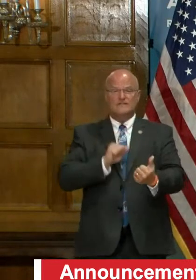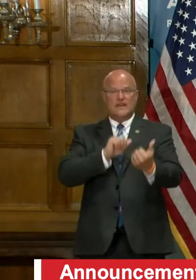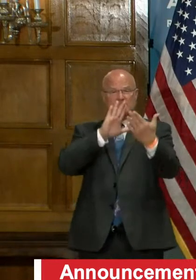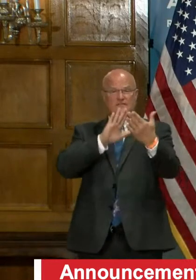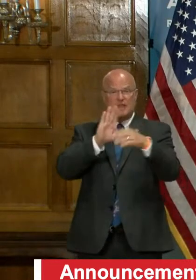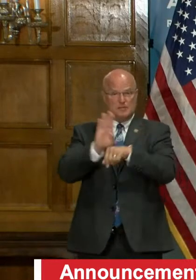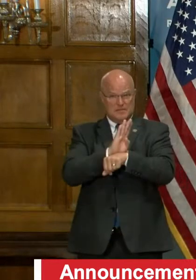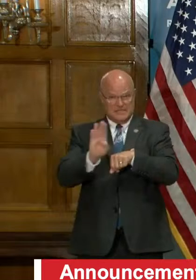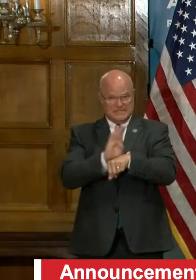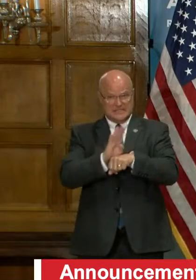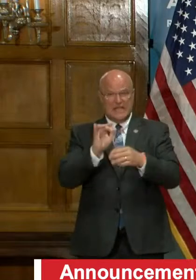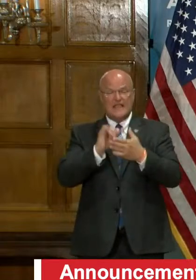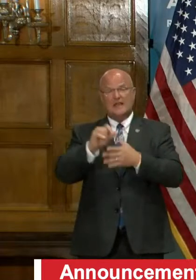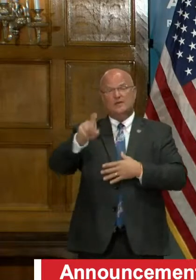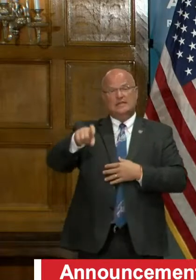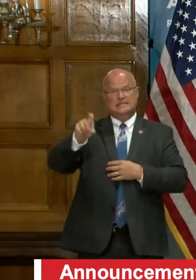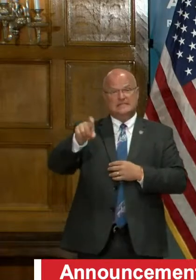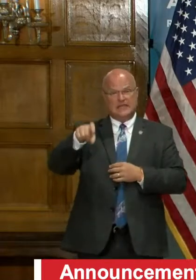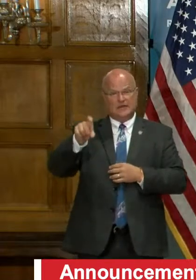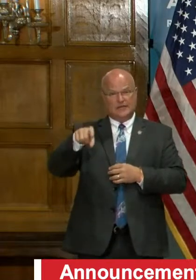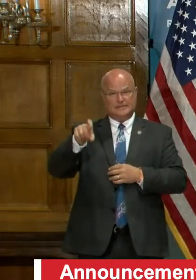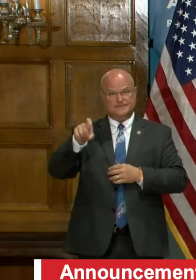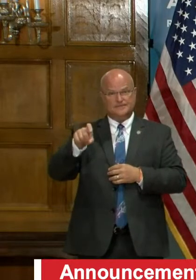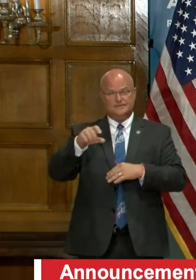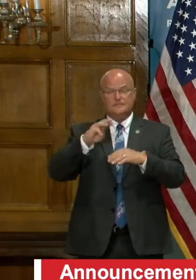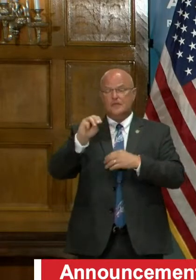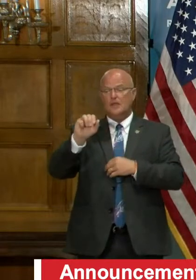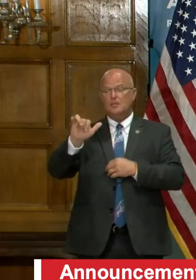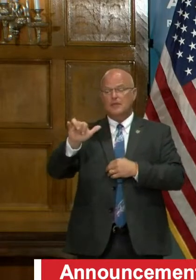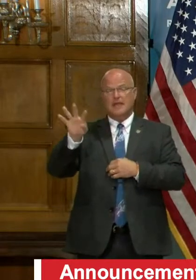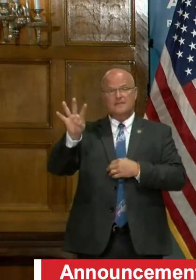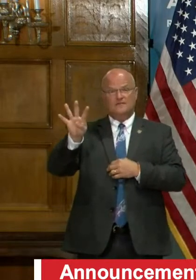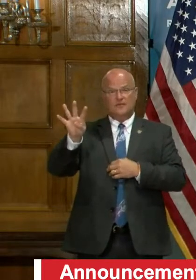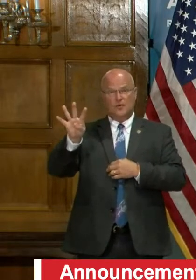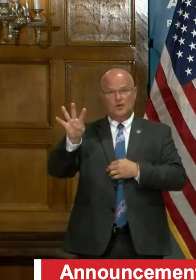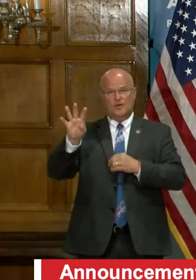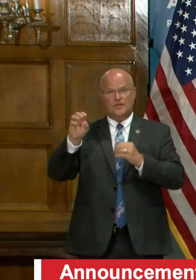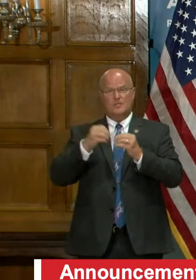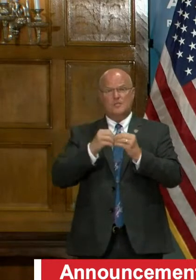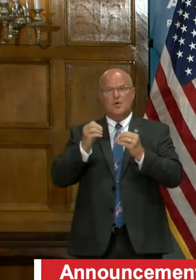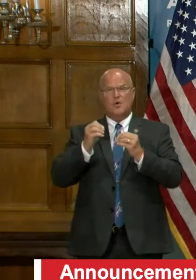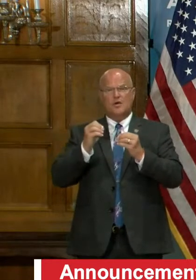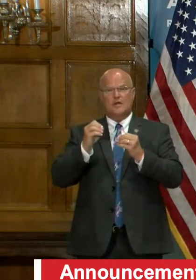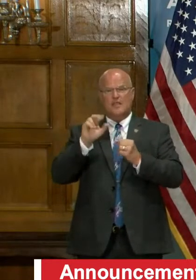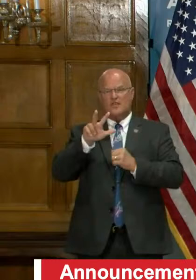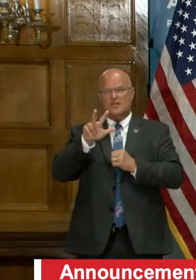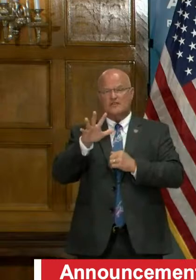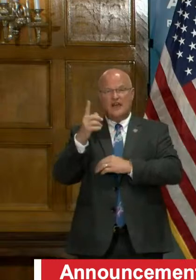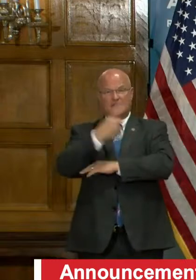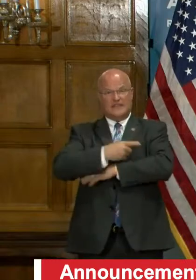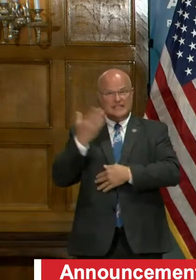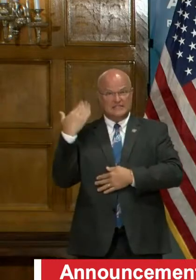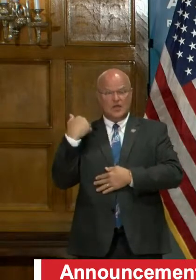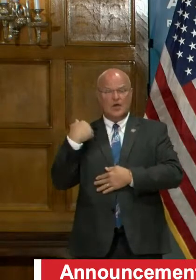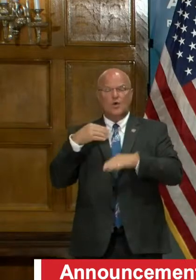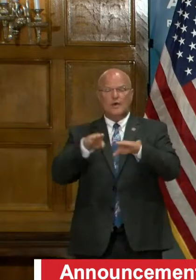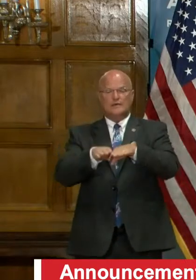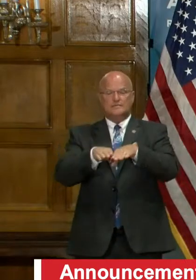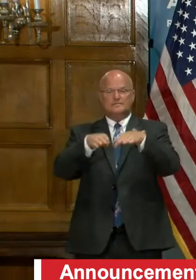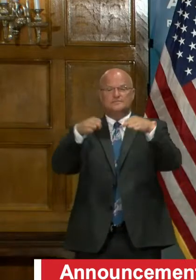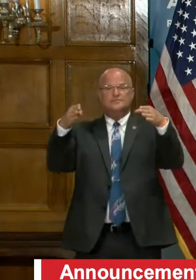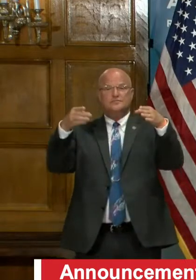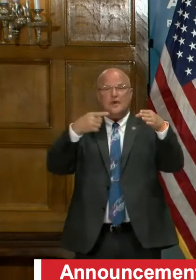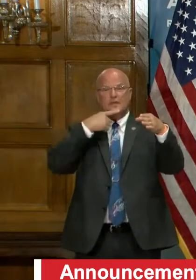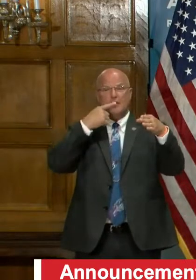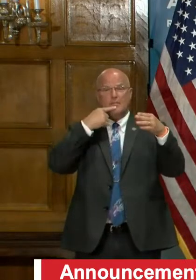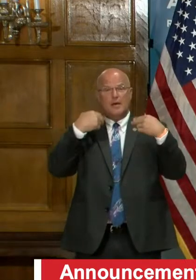face-to-face businesses that were necessary. On May 4th, over 35 days ago, we lifted the public